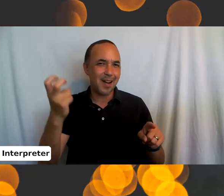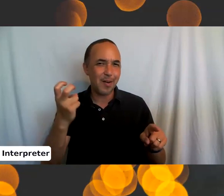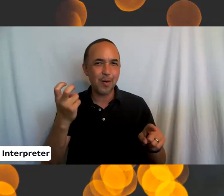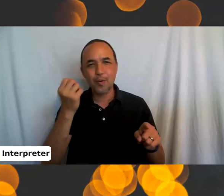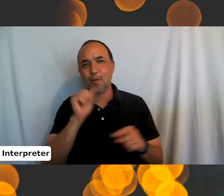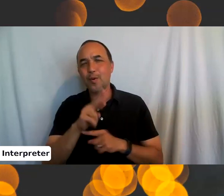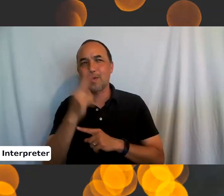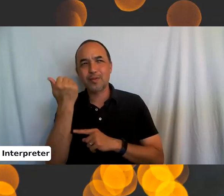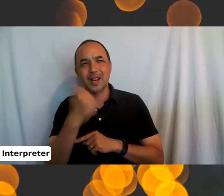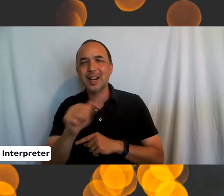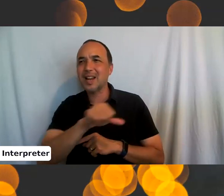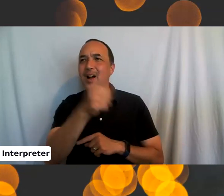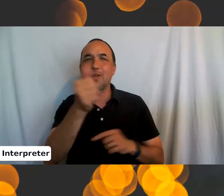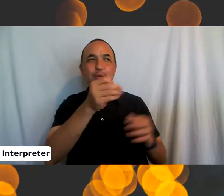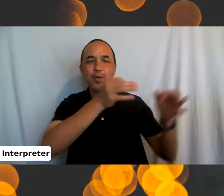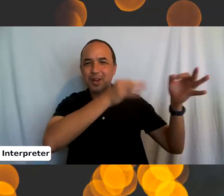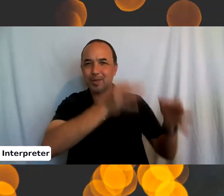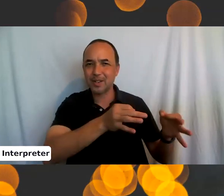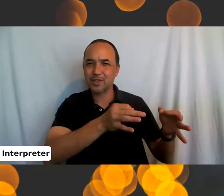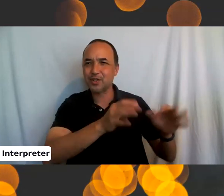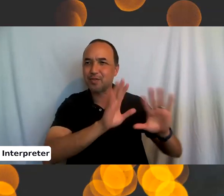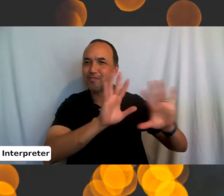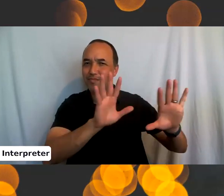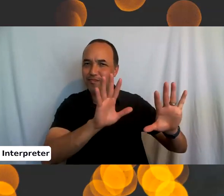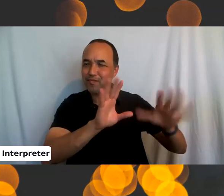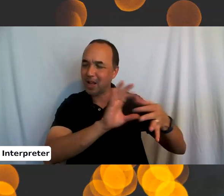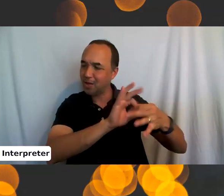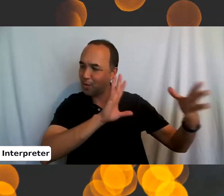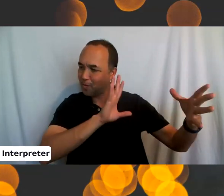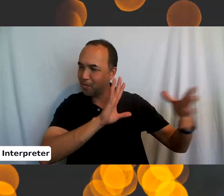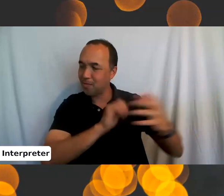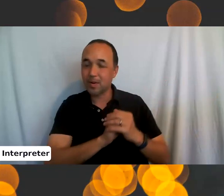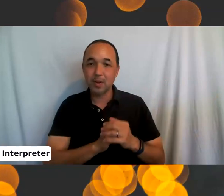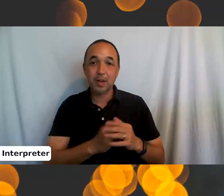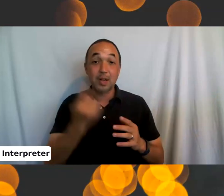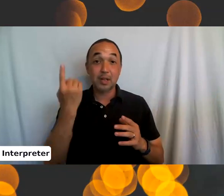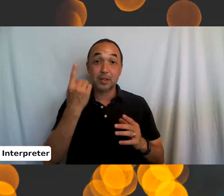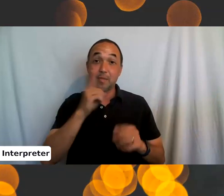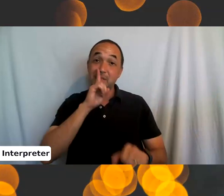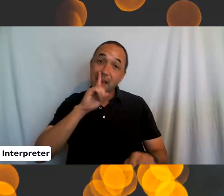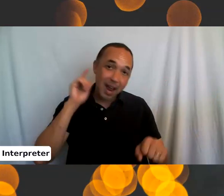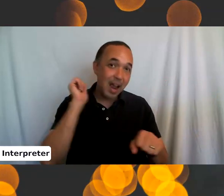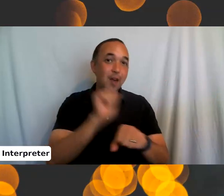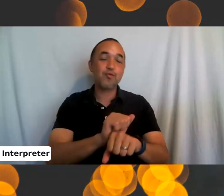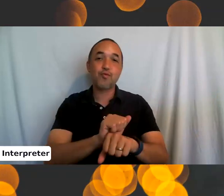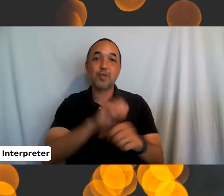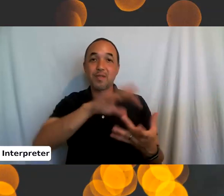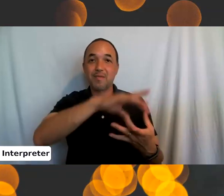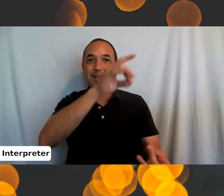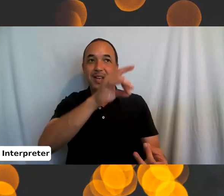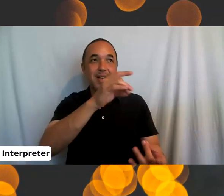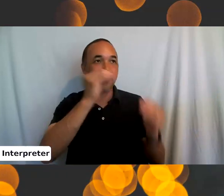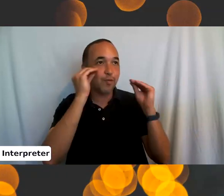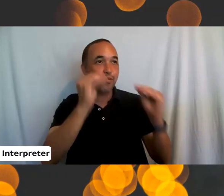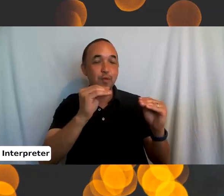explanation for something, let it go. And when something is truly paranormal and without explanation, it is the best feeling.